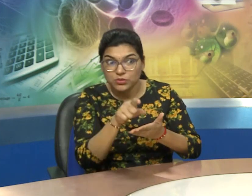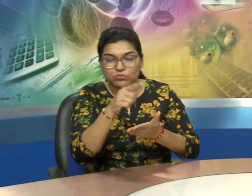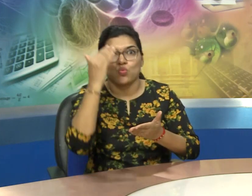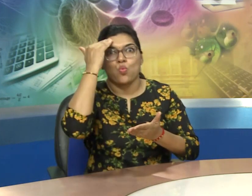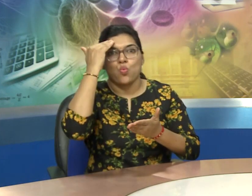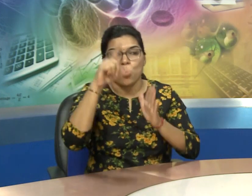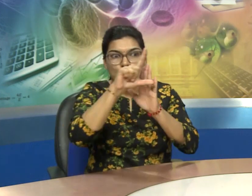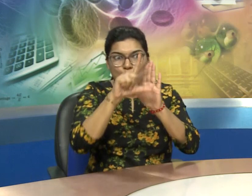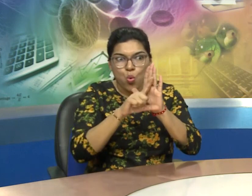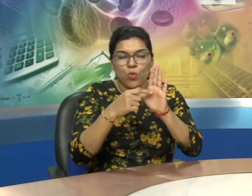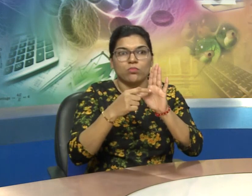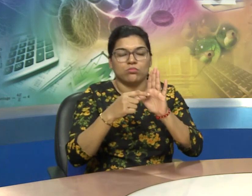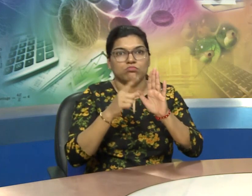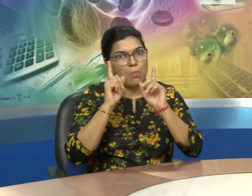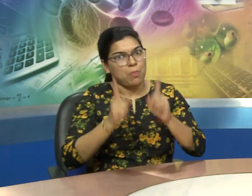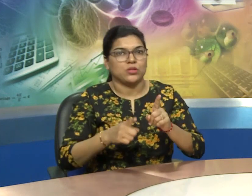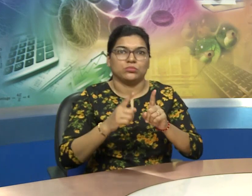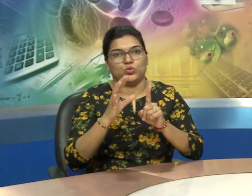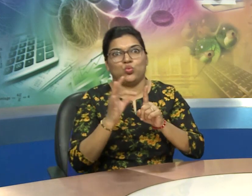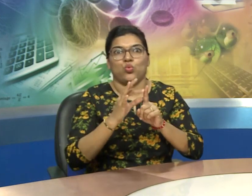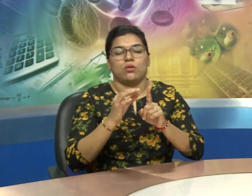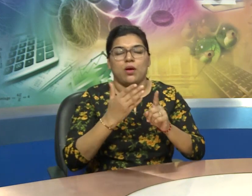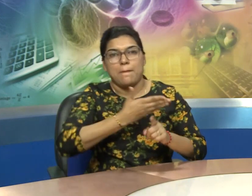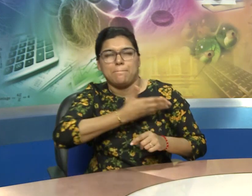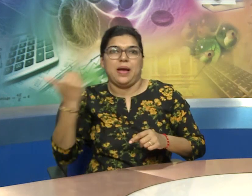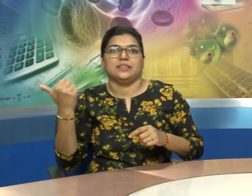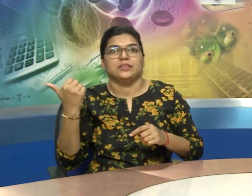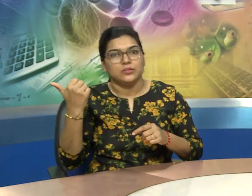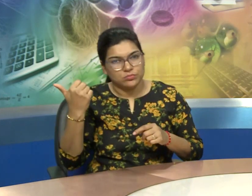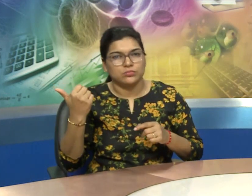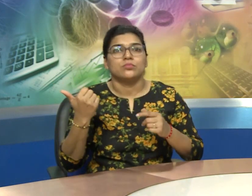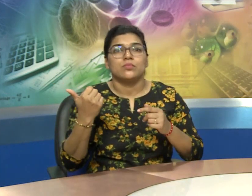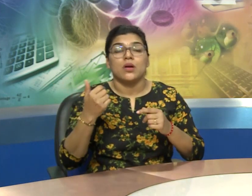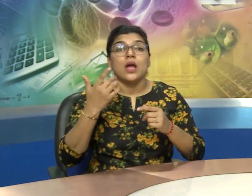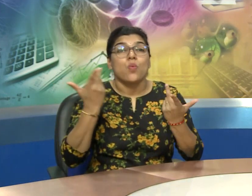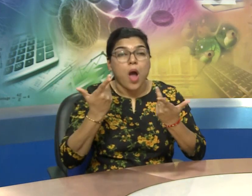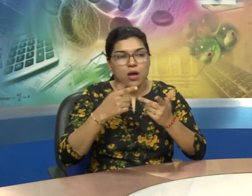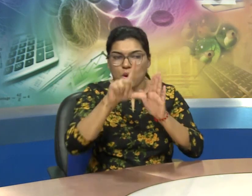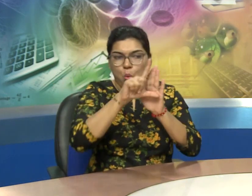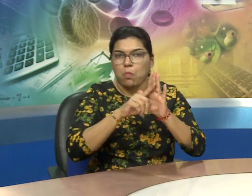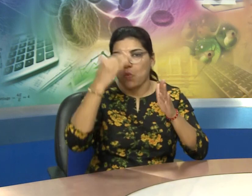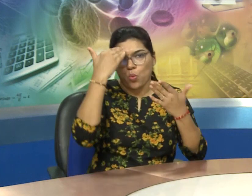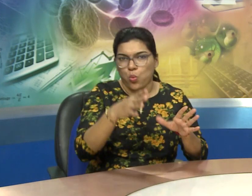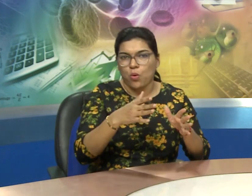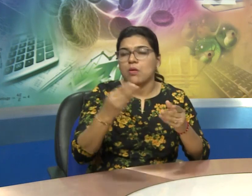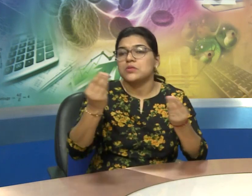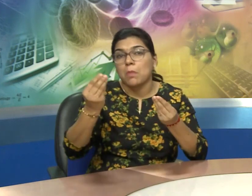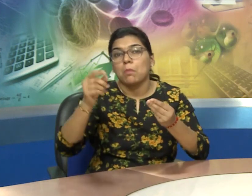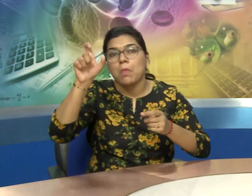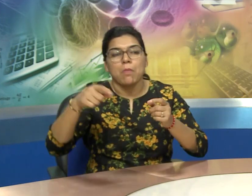And this is best done by a law requiring publishers to deposit copies